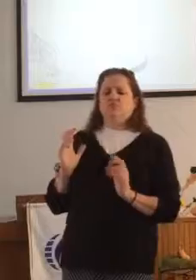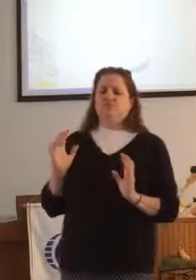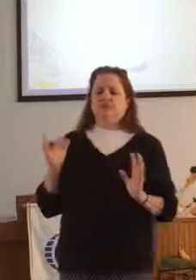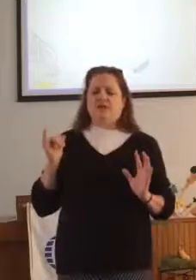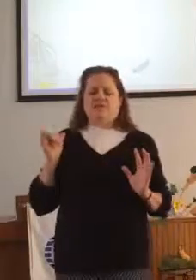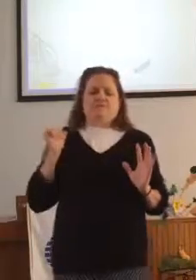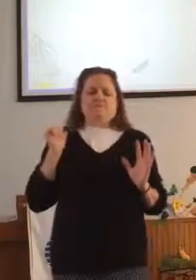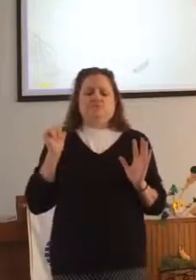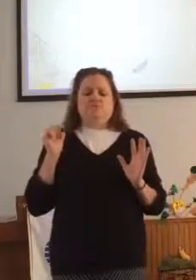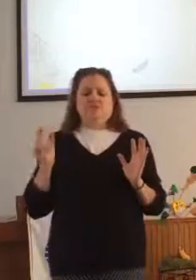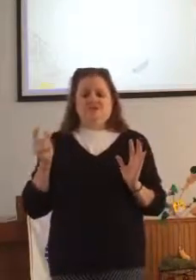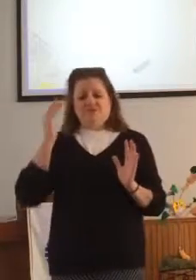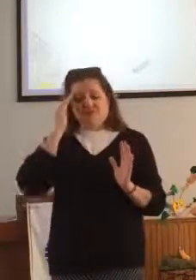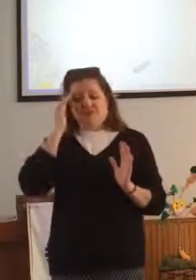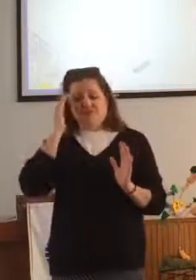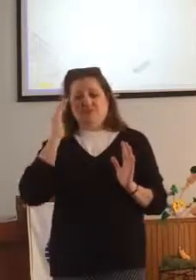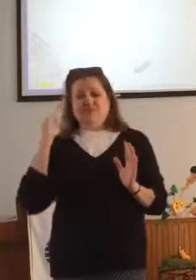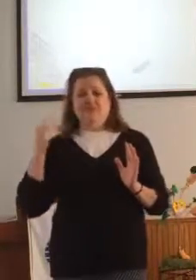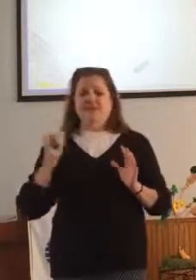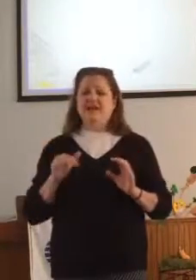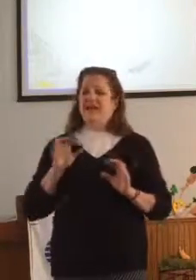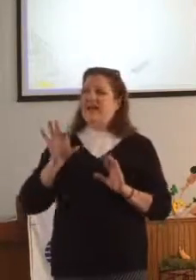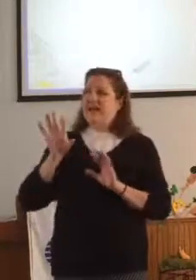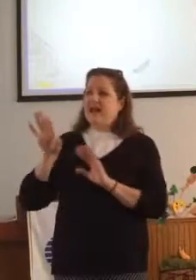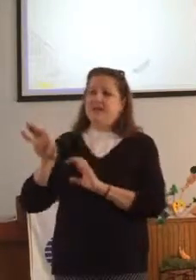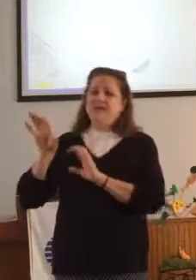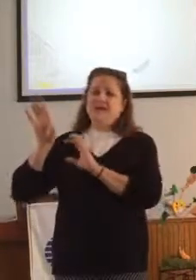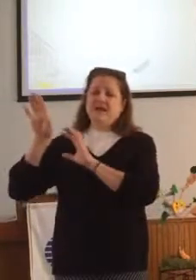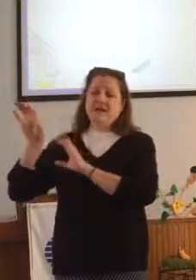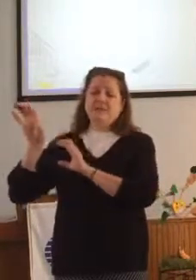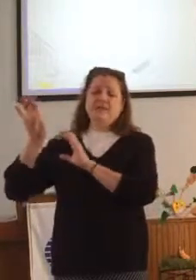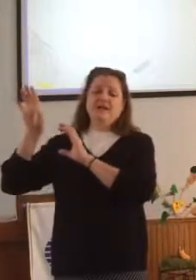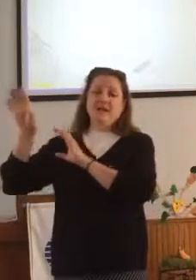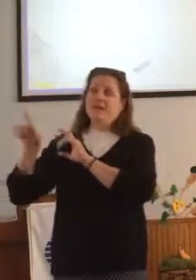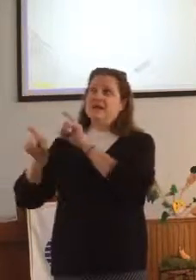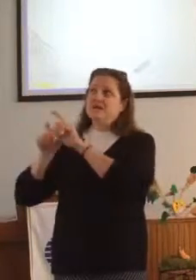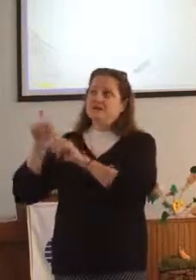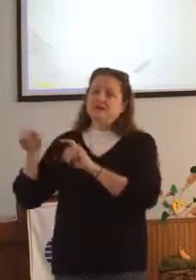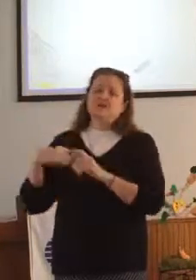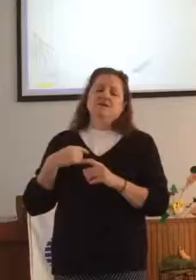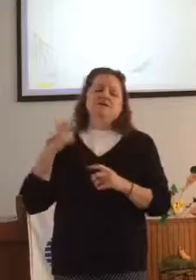She just knew climbing was a wrong way to get high.